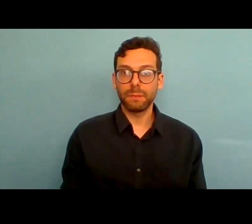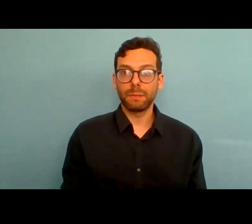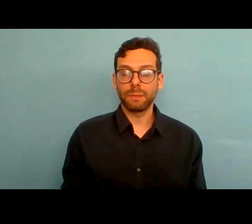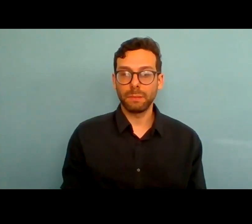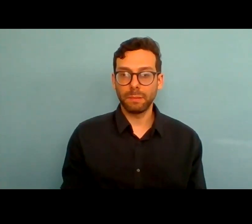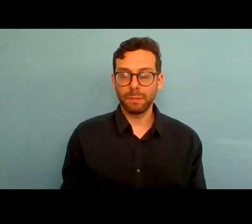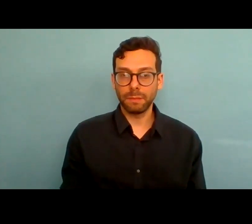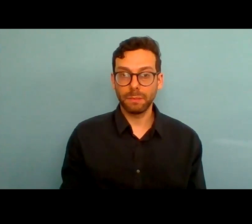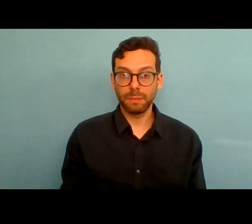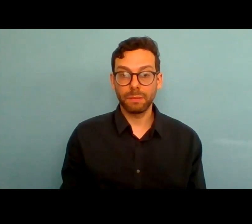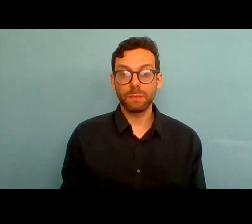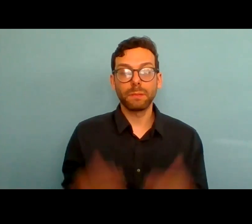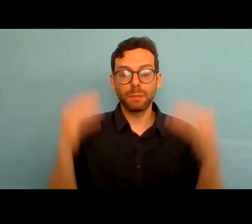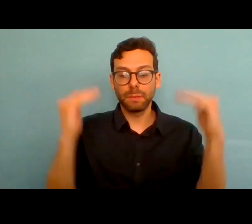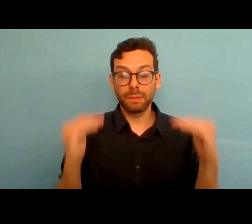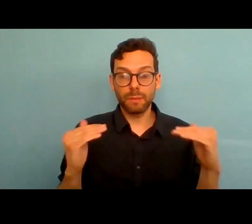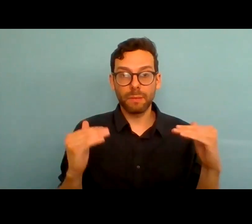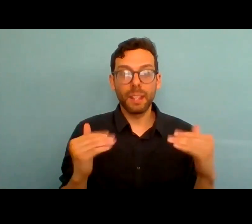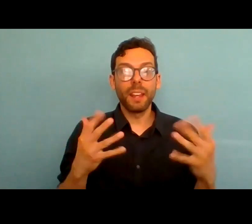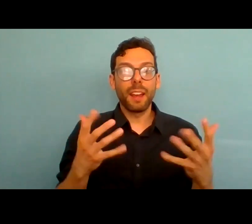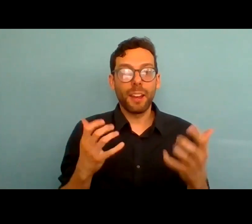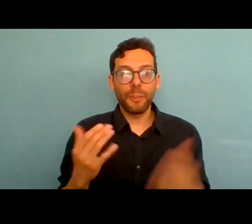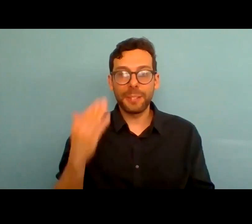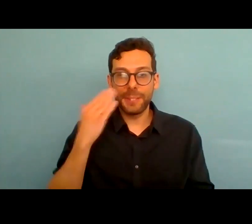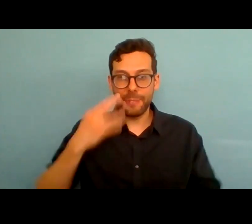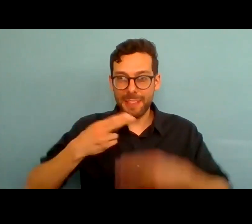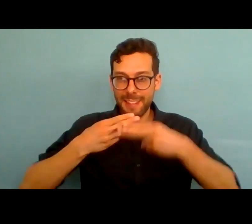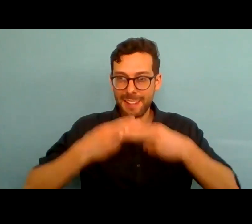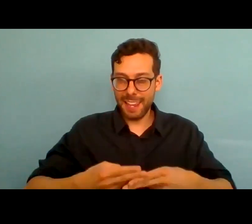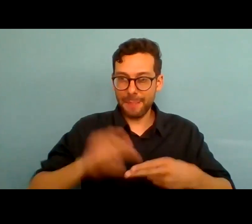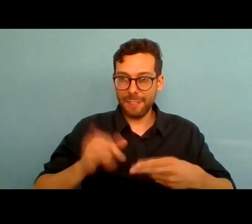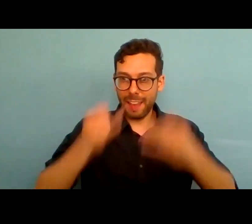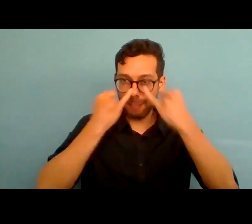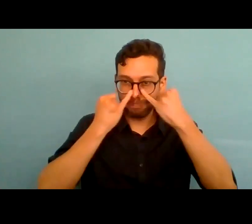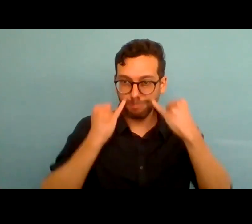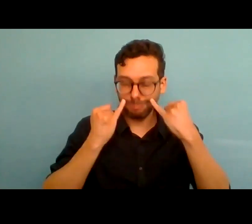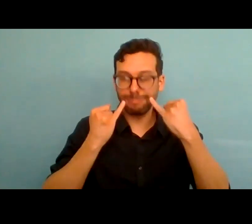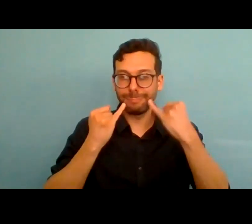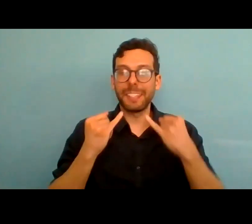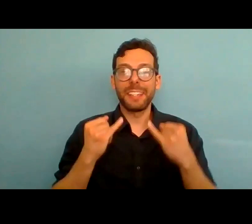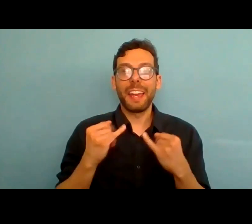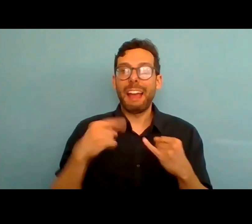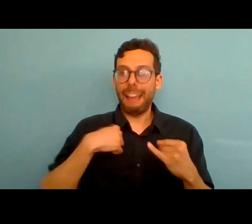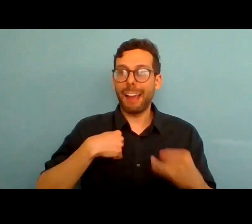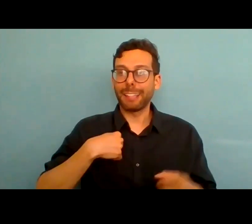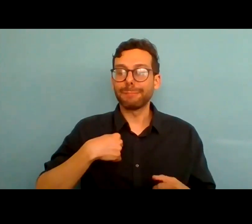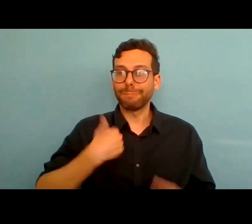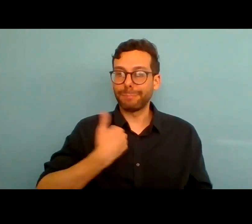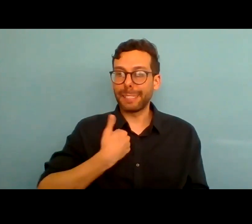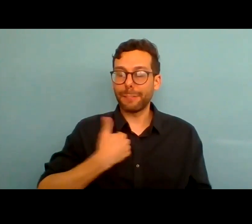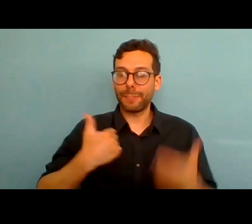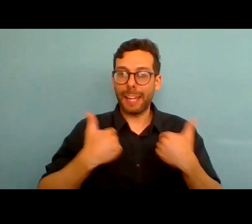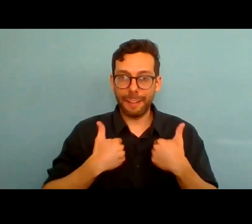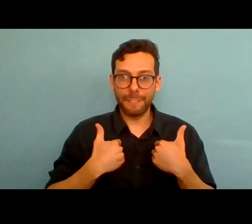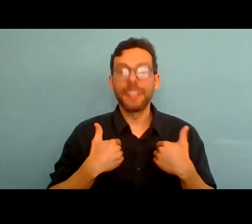I would like to know the name for the line on the nose. I have that, and so do my kids. Sure. All right. So the reason I was trying to remember how to pronounce